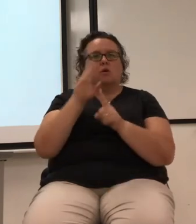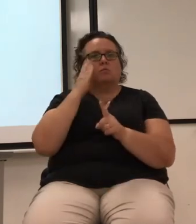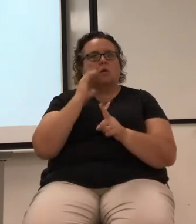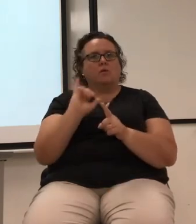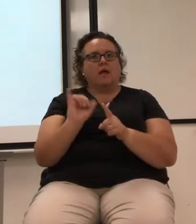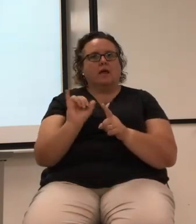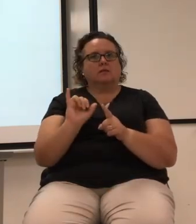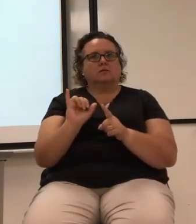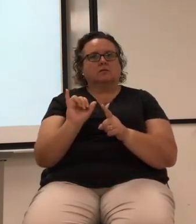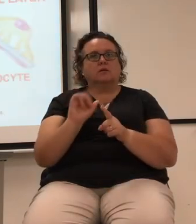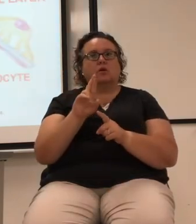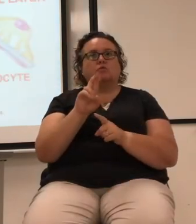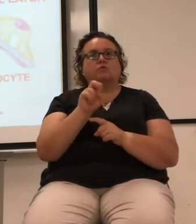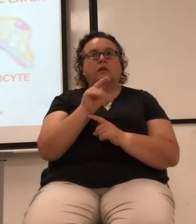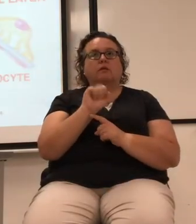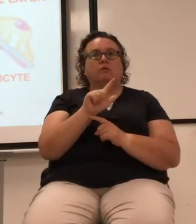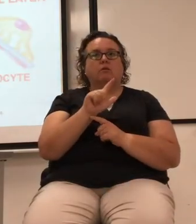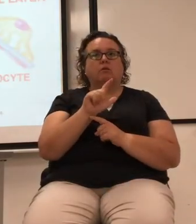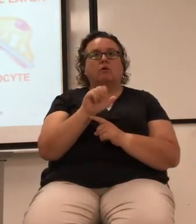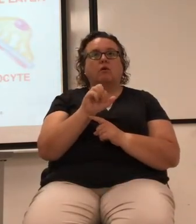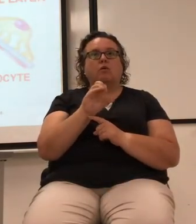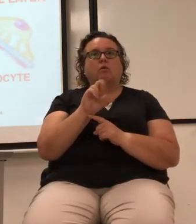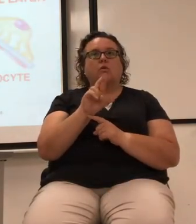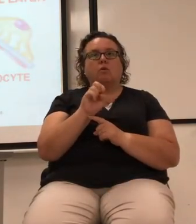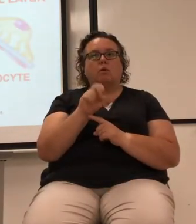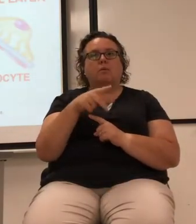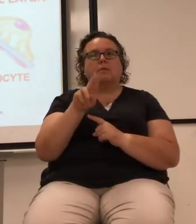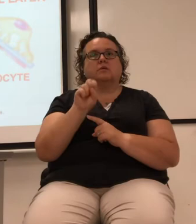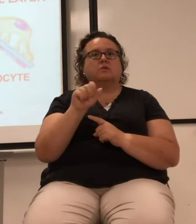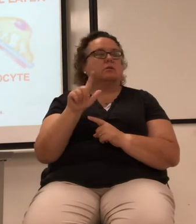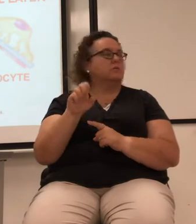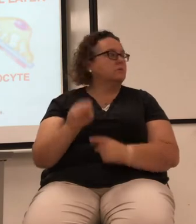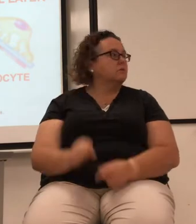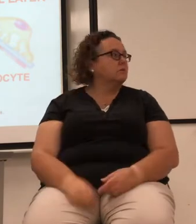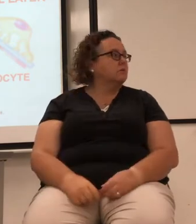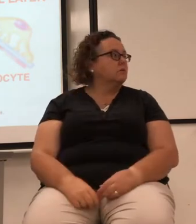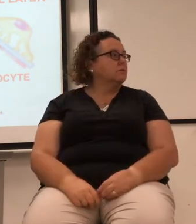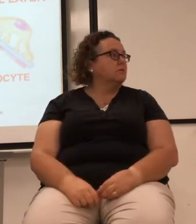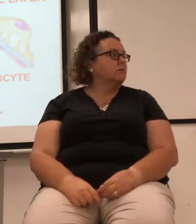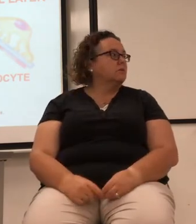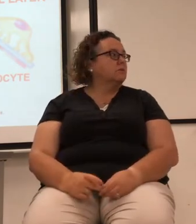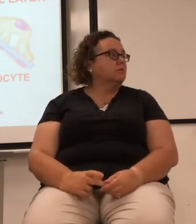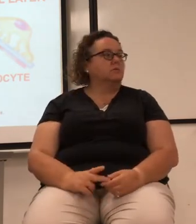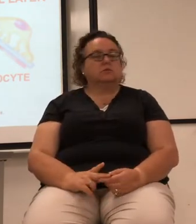as renal corpuscle. Let's talk about that.